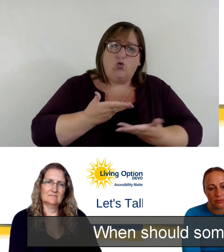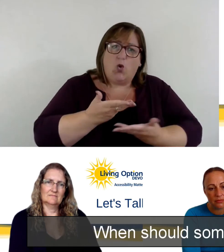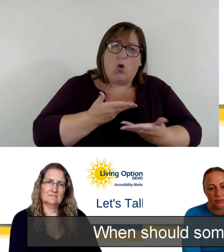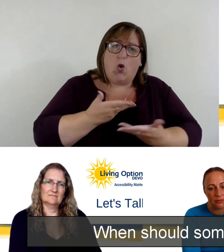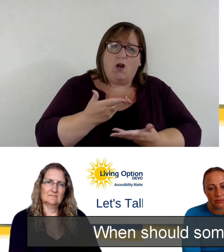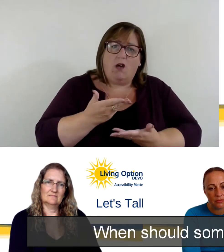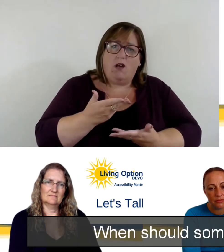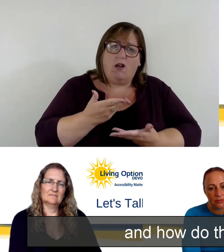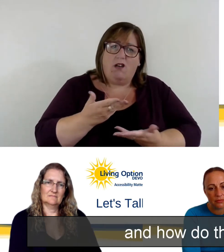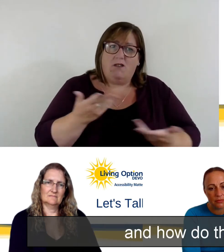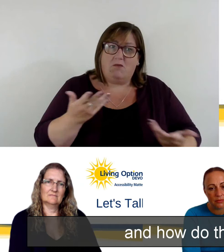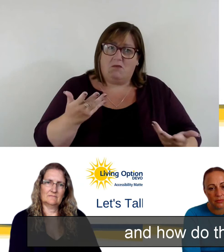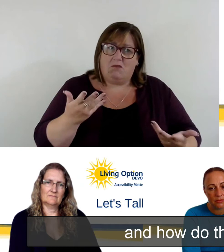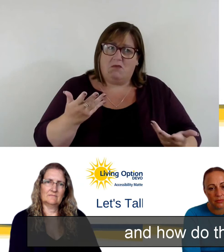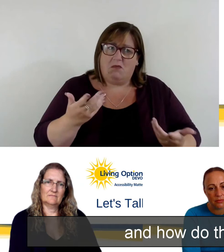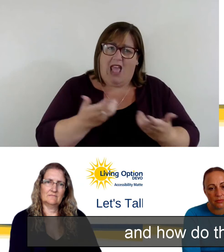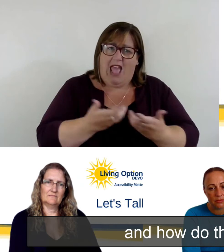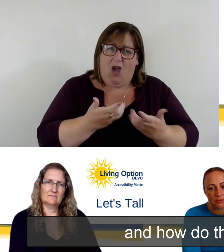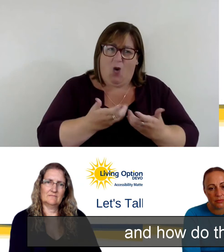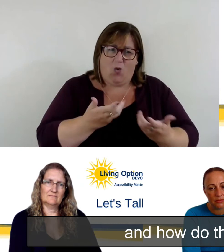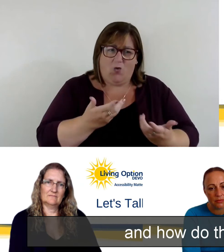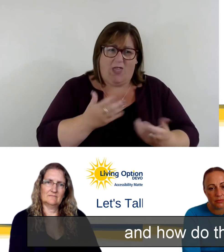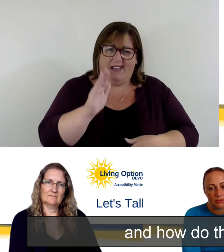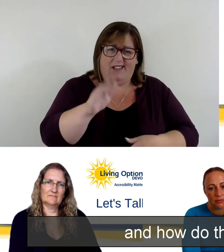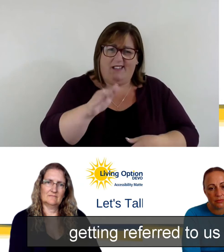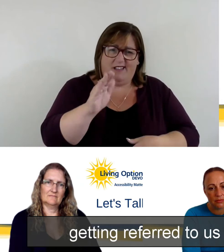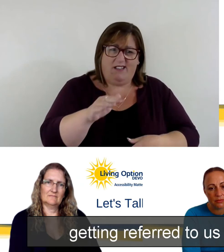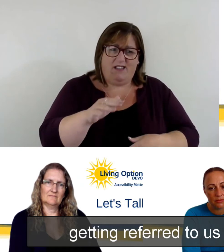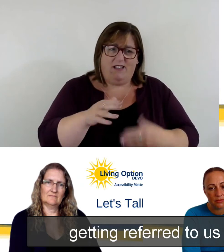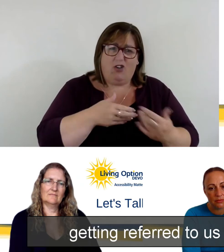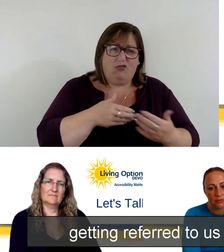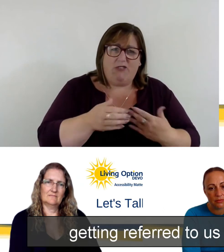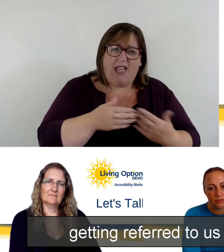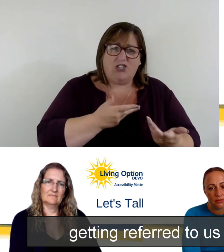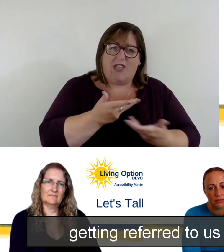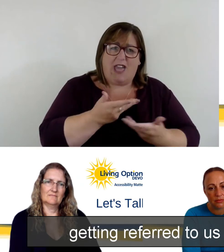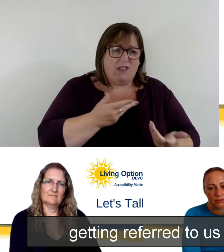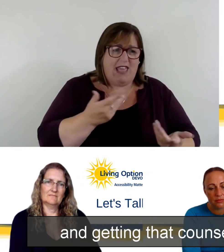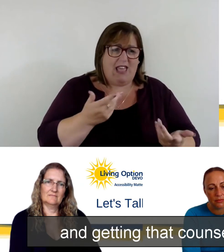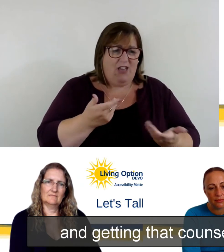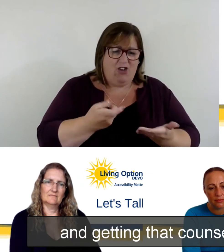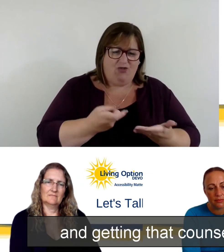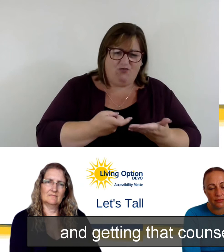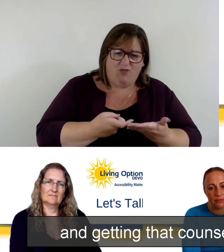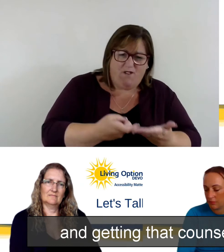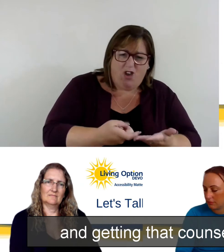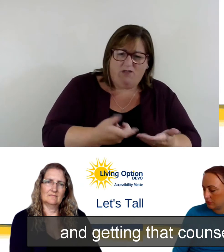When should somebody seek help, and how do they go about getting referred to us and getting in touch and getting that counselling that they need?